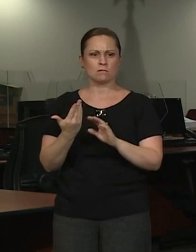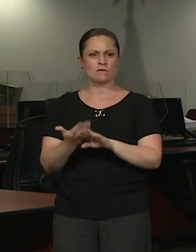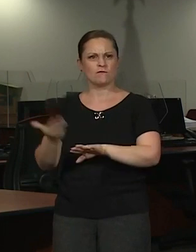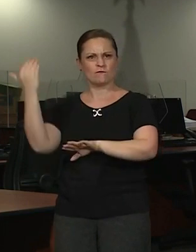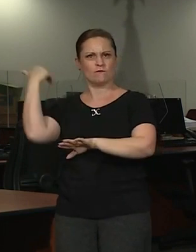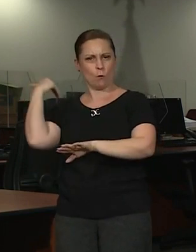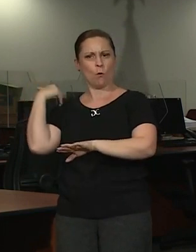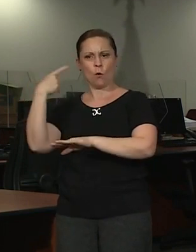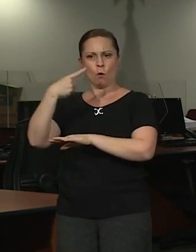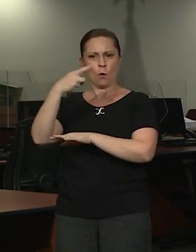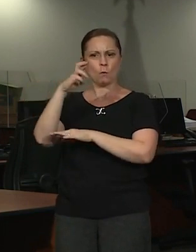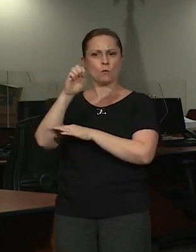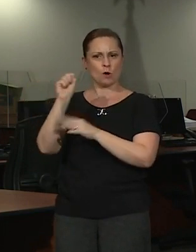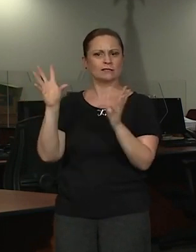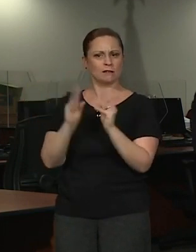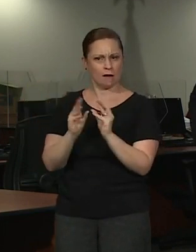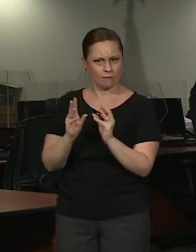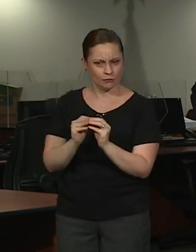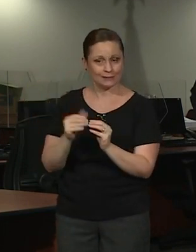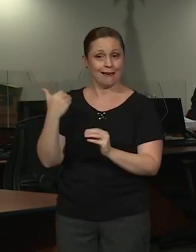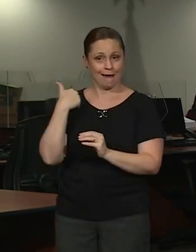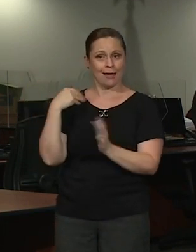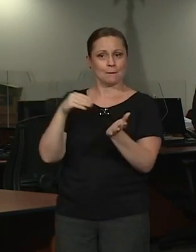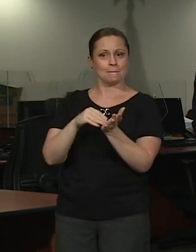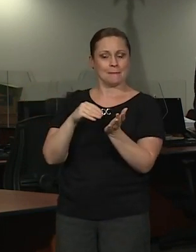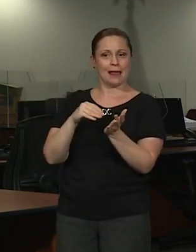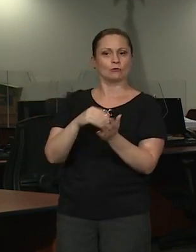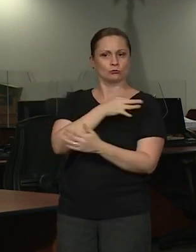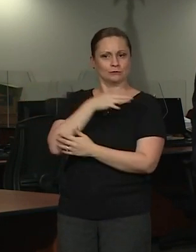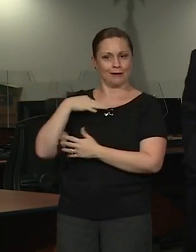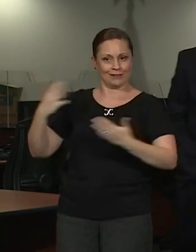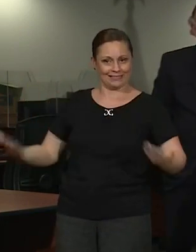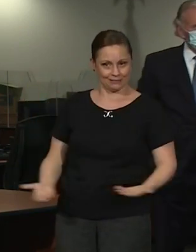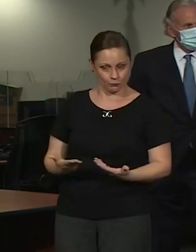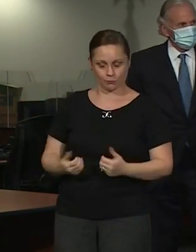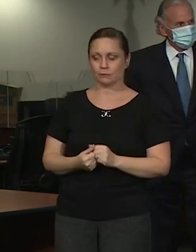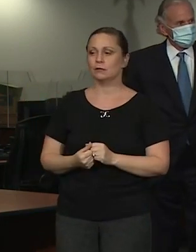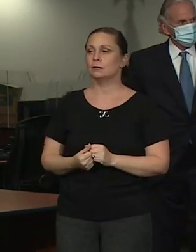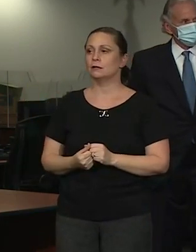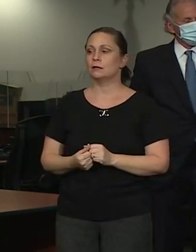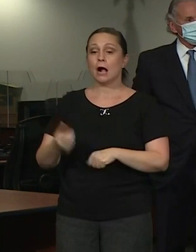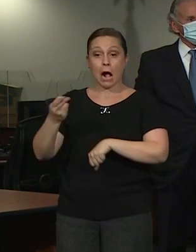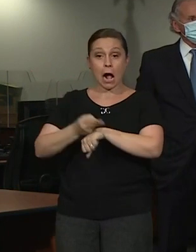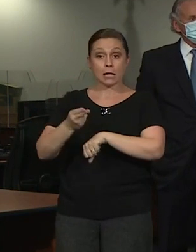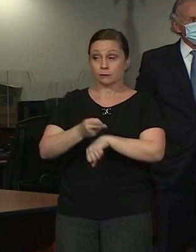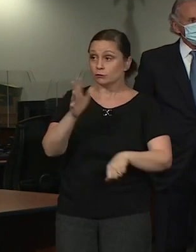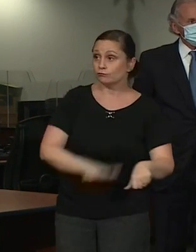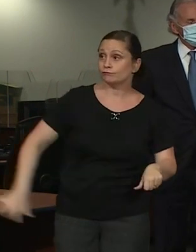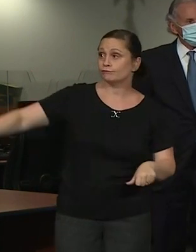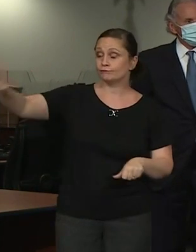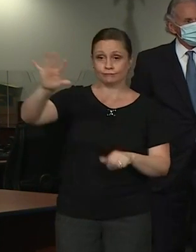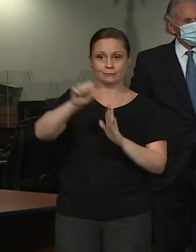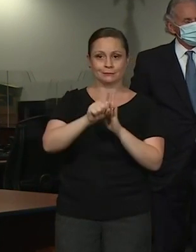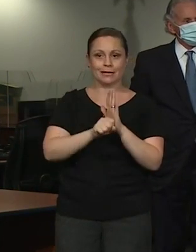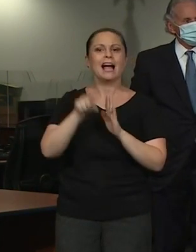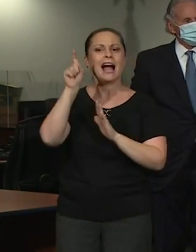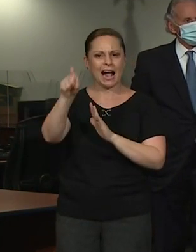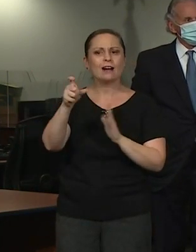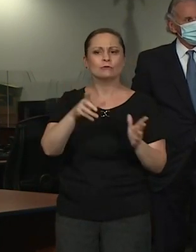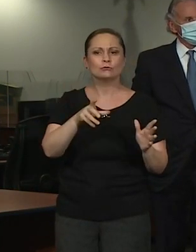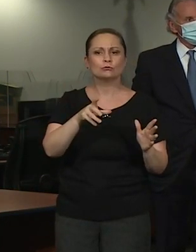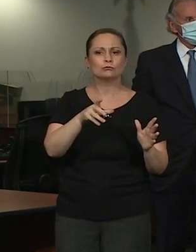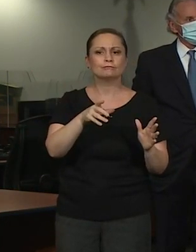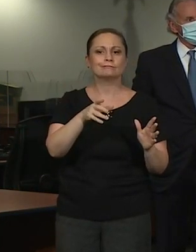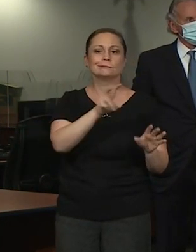and when we had the medical personnel here, our hospitals in the state routinely have to move patients around. And we see that primarily